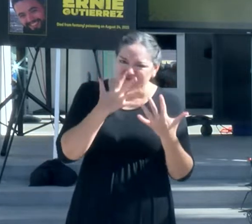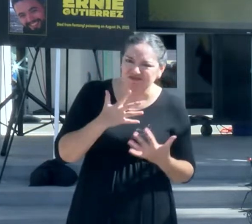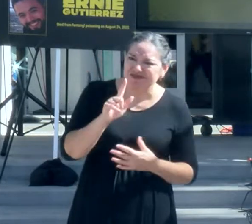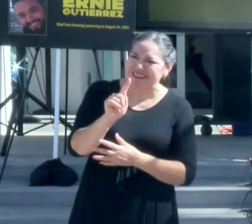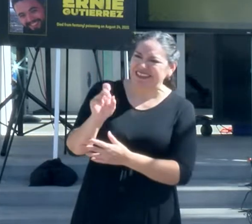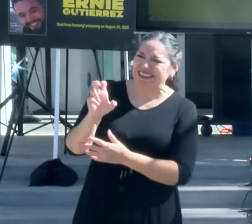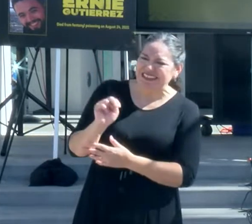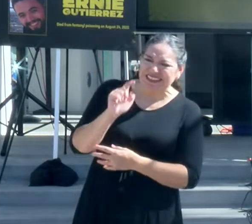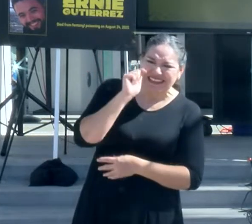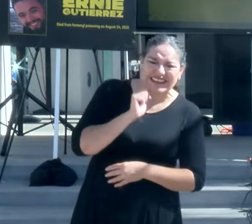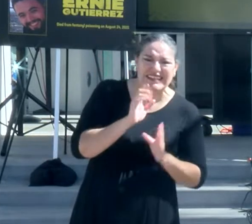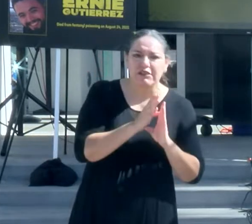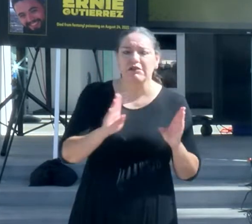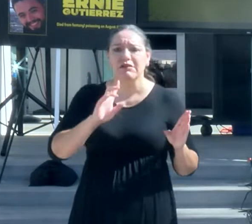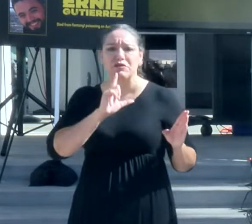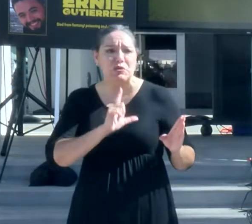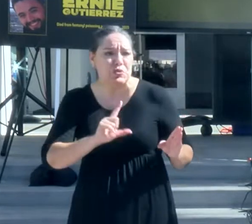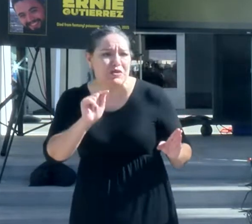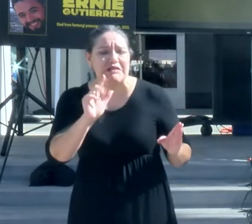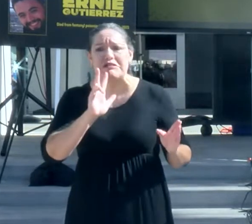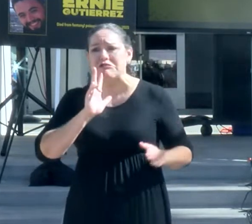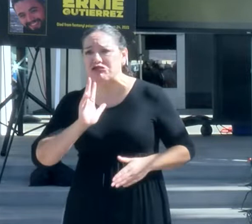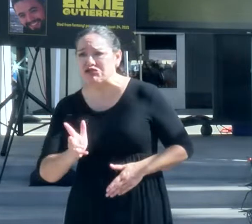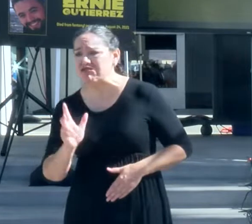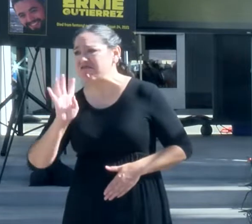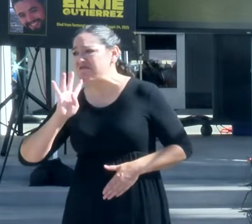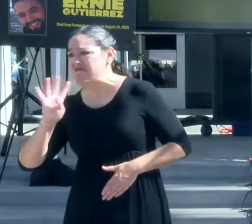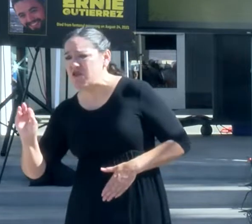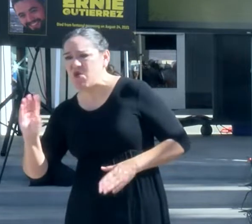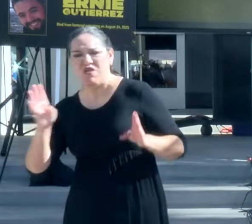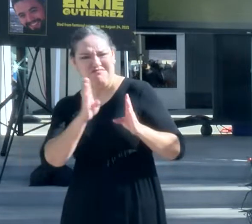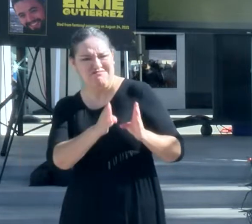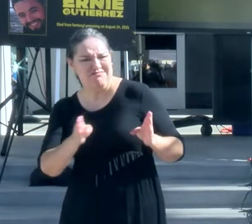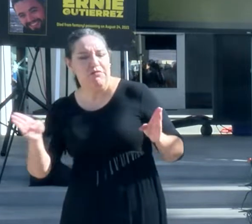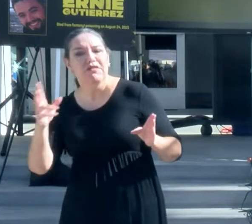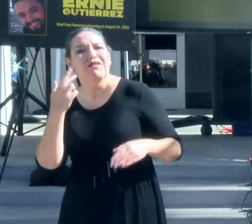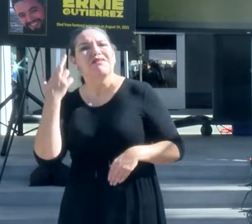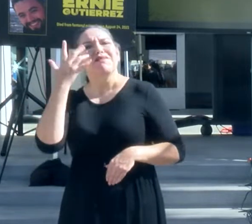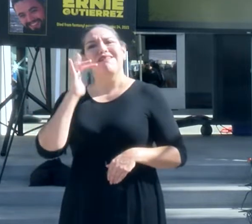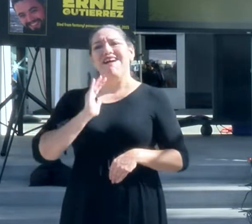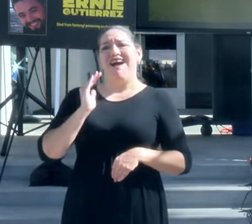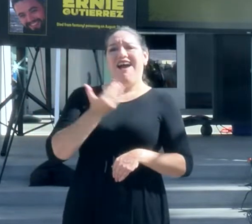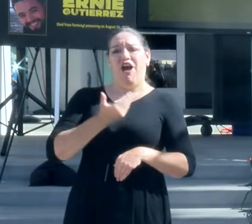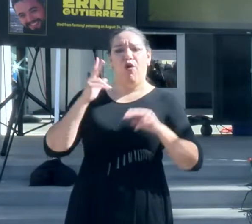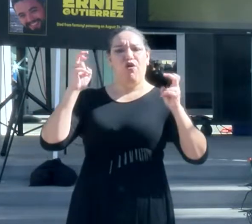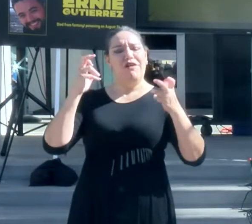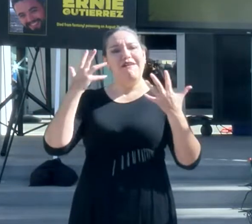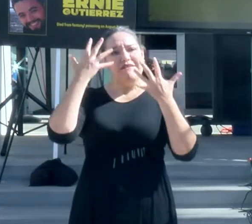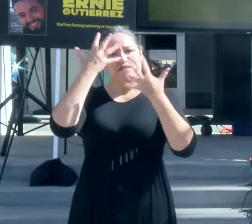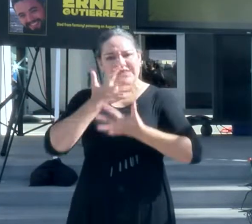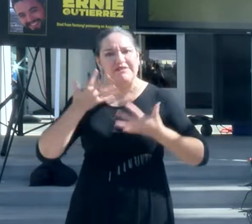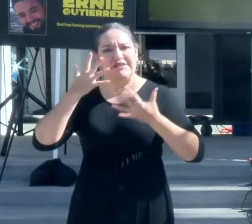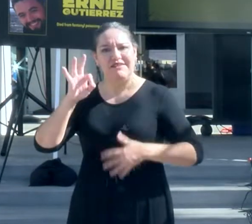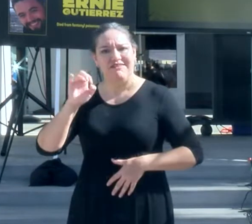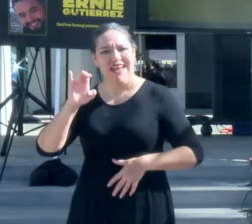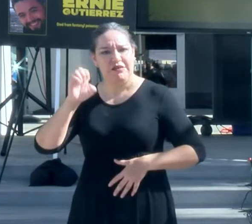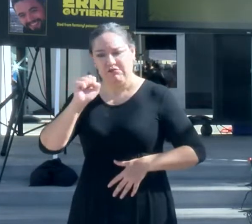40s. This is why our campaign, Faces of Fentanyl, focuses on